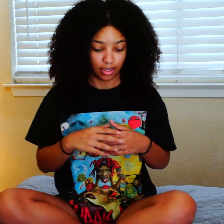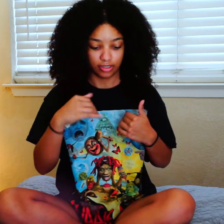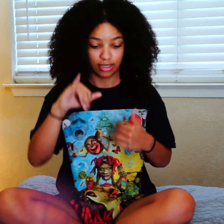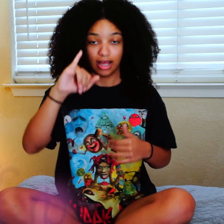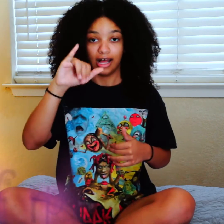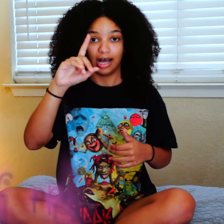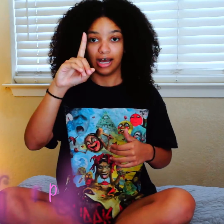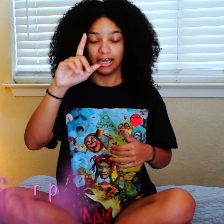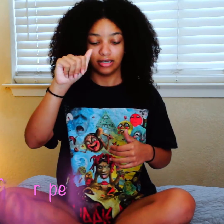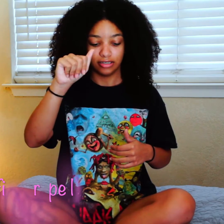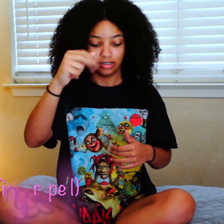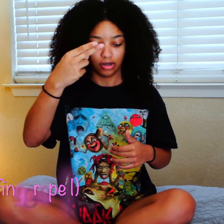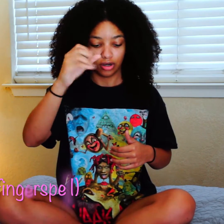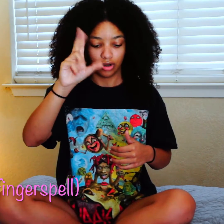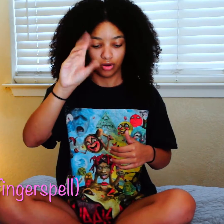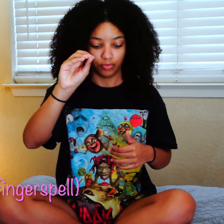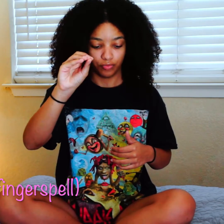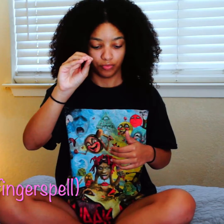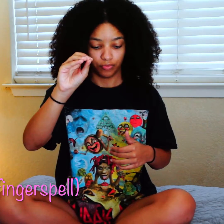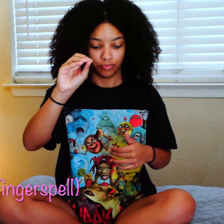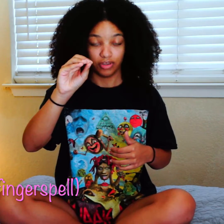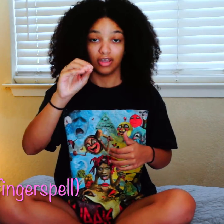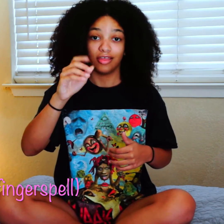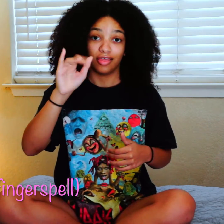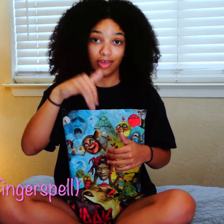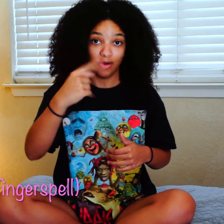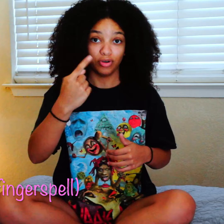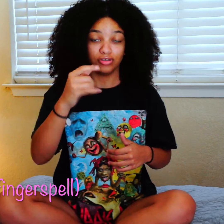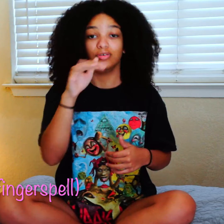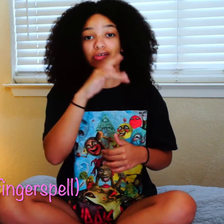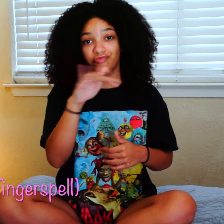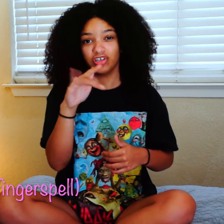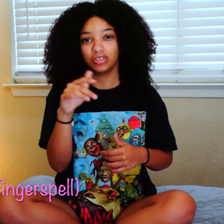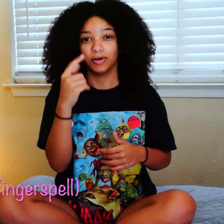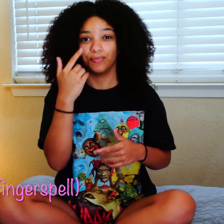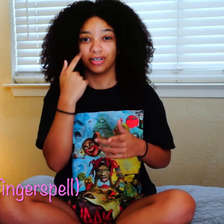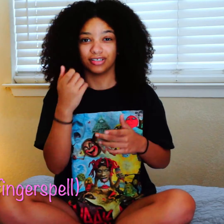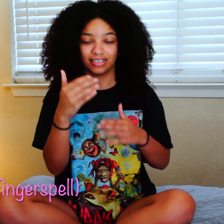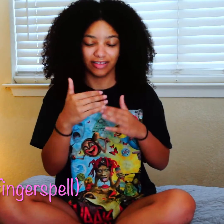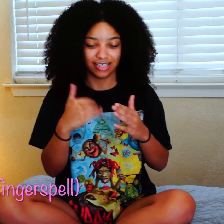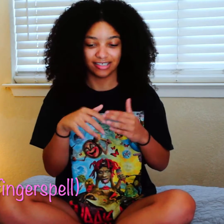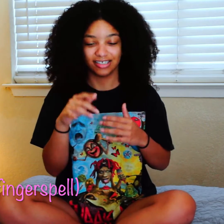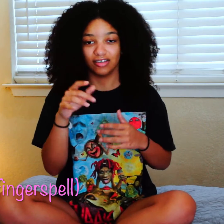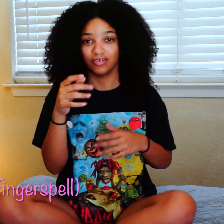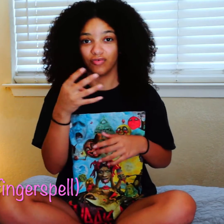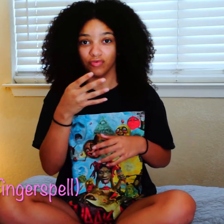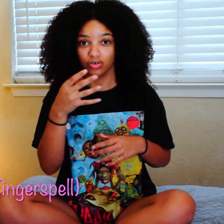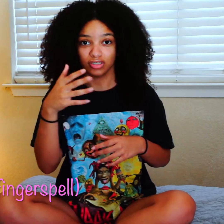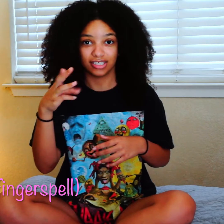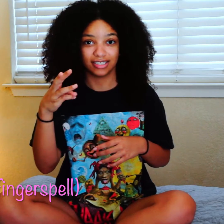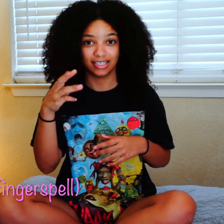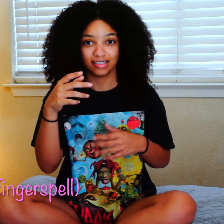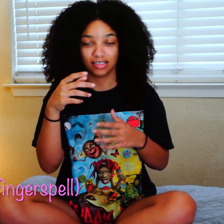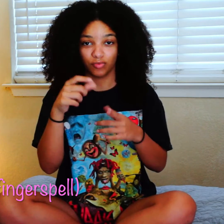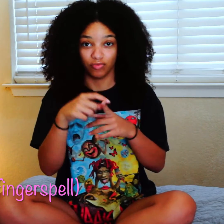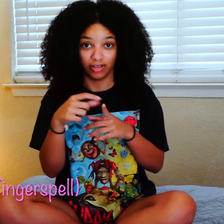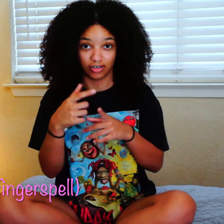is Idaho. That one you have to finger spell because it's less than the 4 to 6